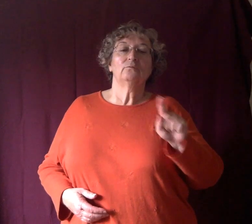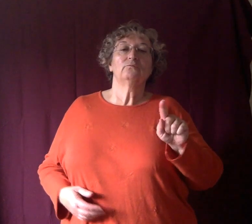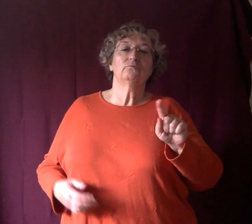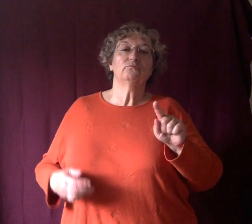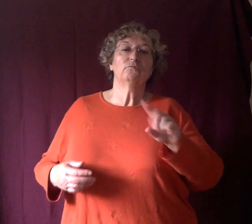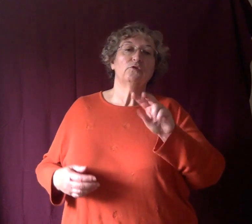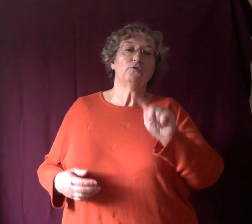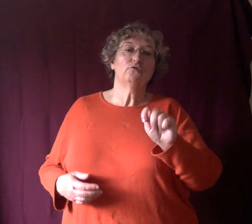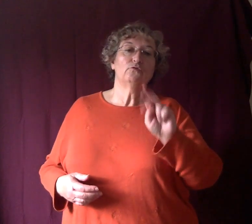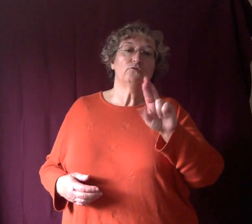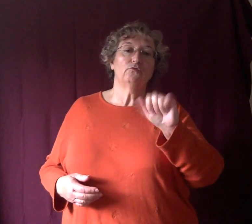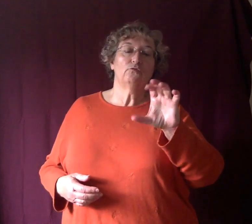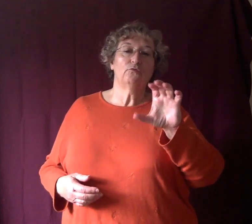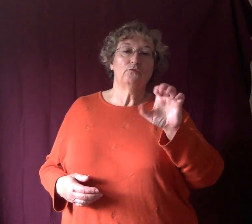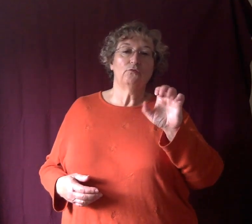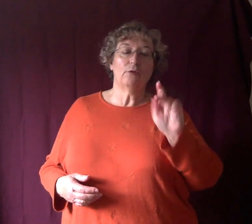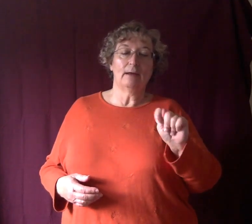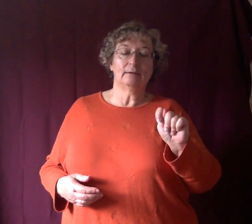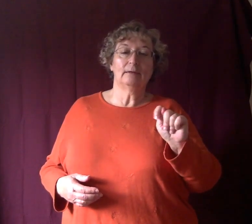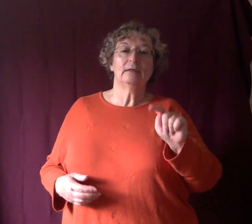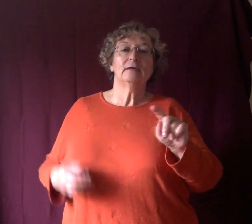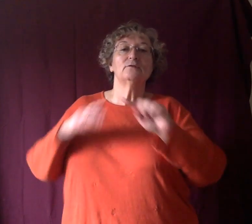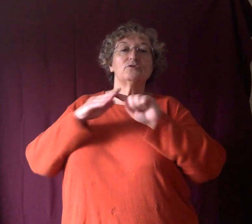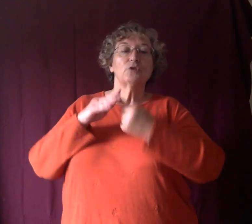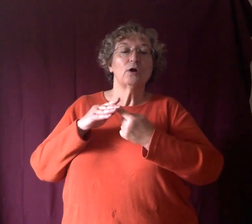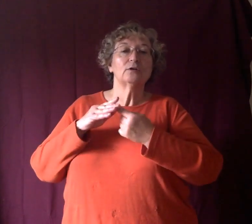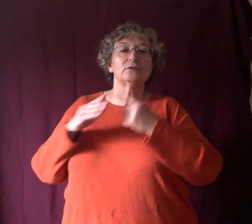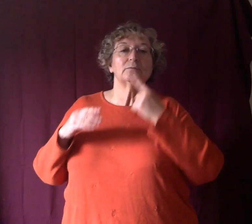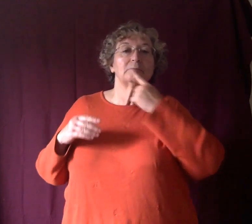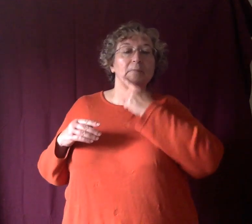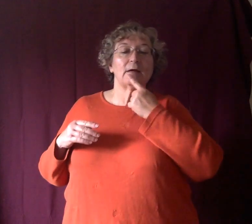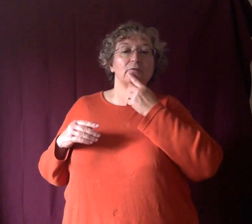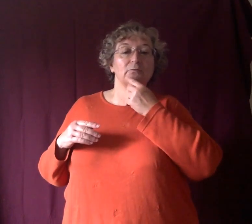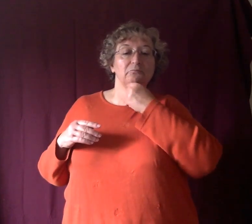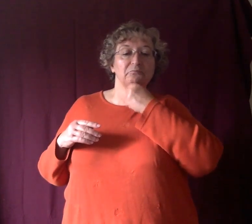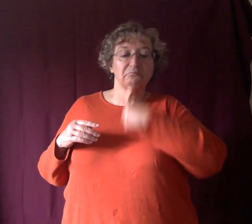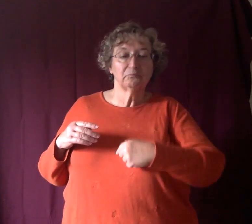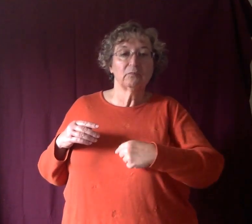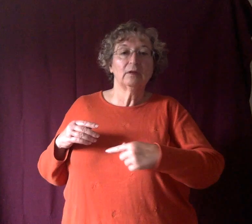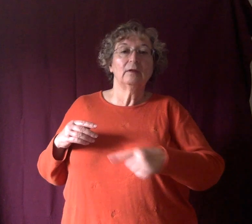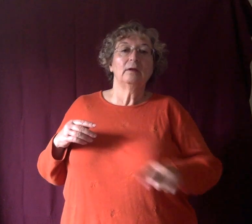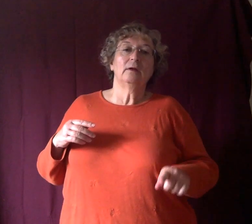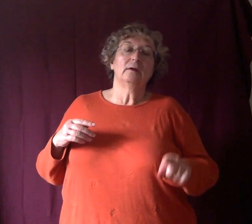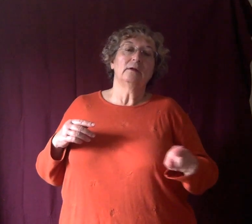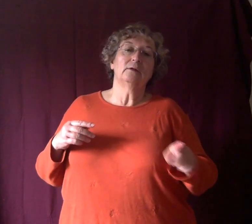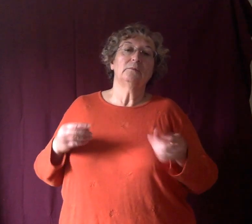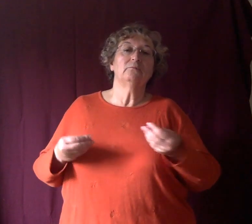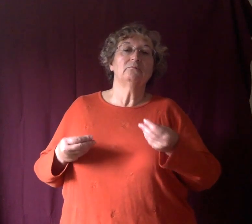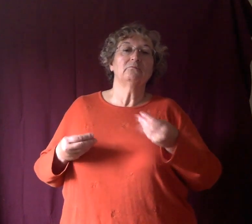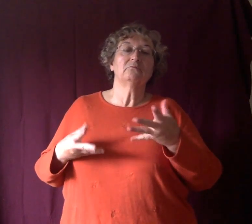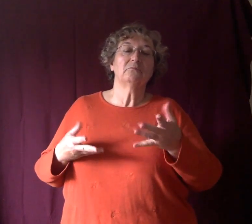anus. Different regions of the alimentary canal are going to be specialized and will be given different names. For example, the mouth,